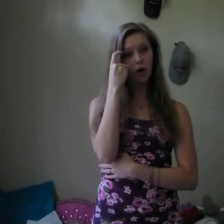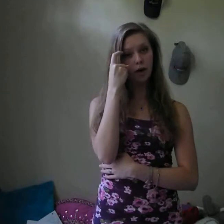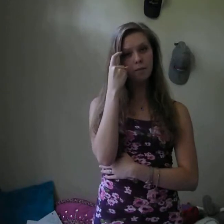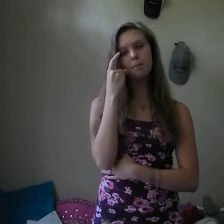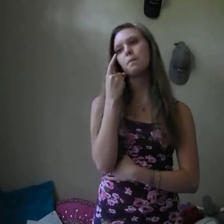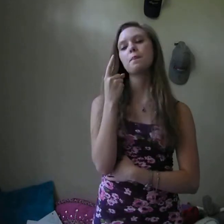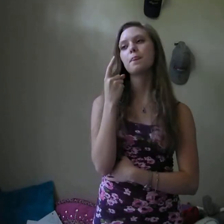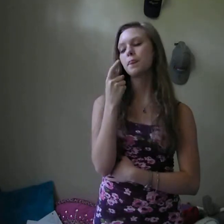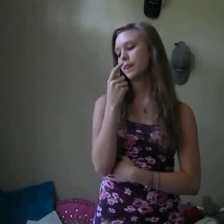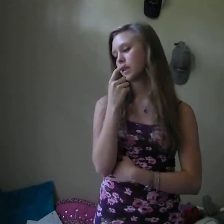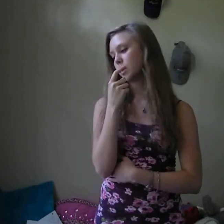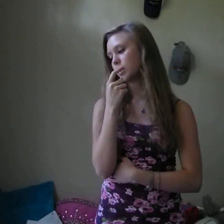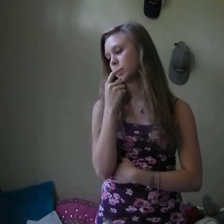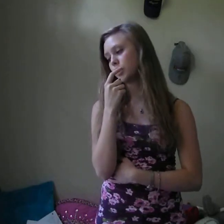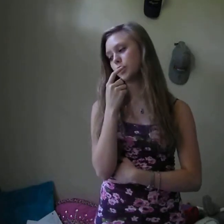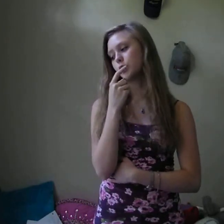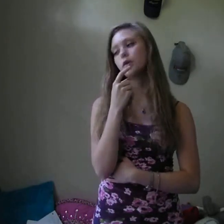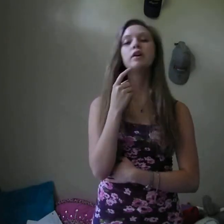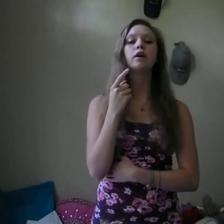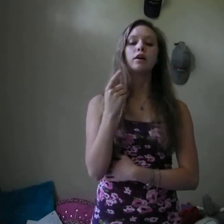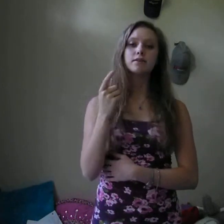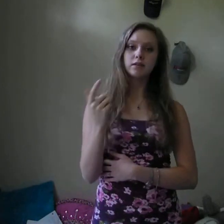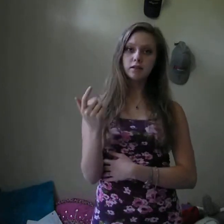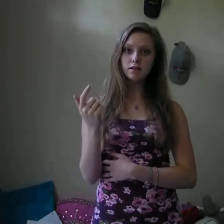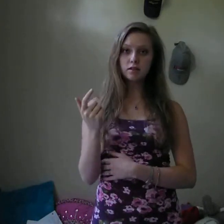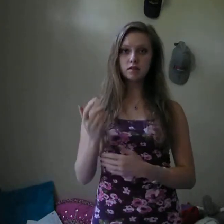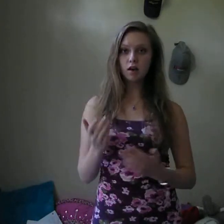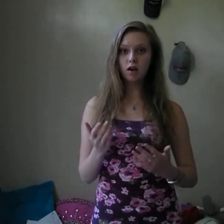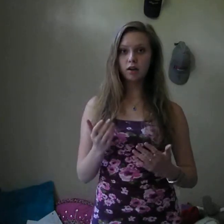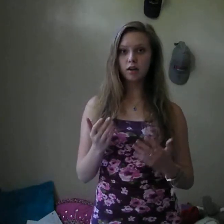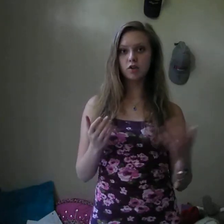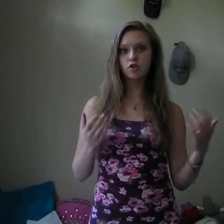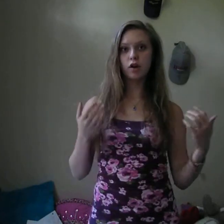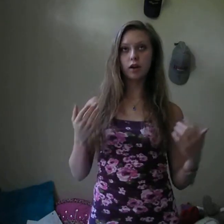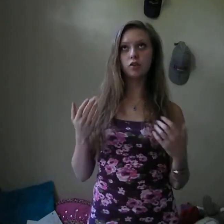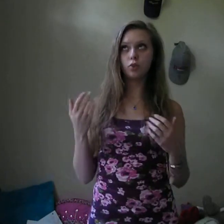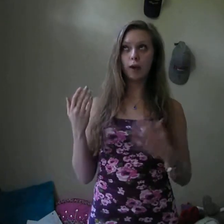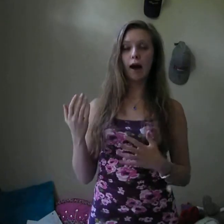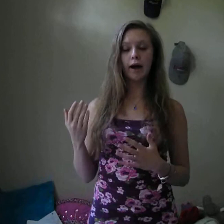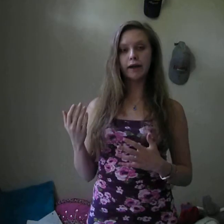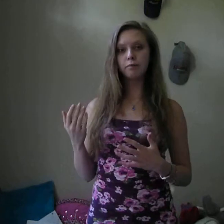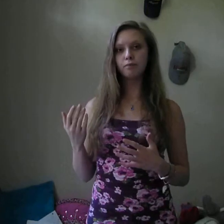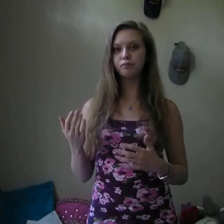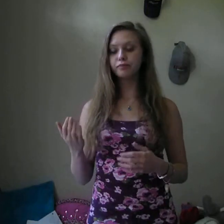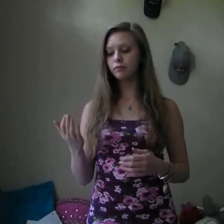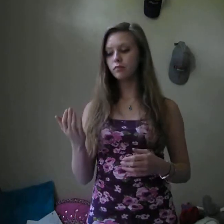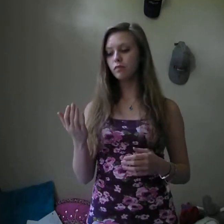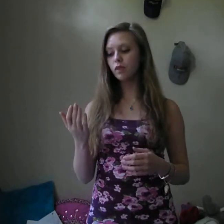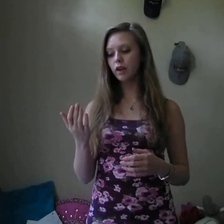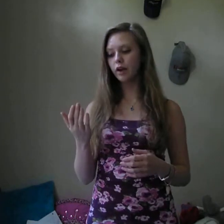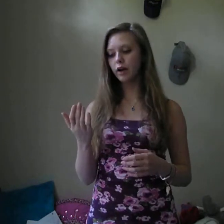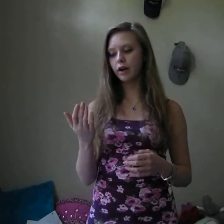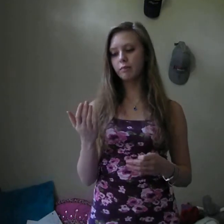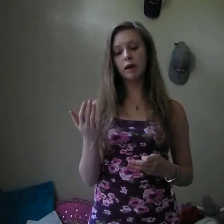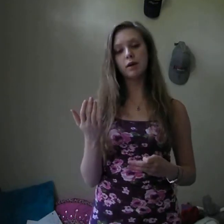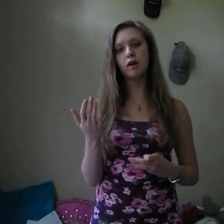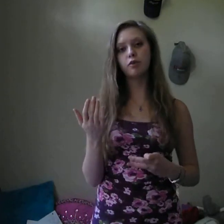4, you. Since this song is talking to God, it might be